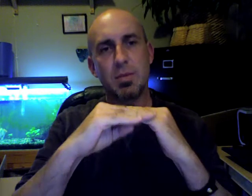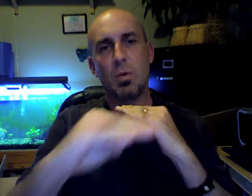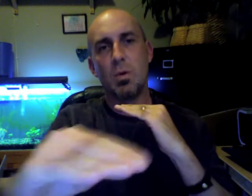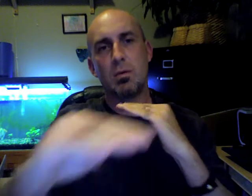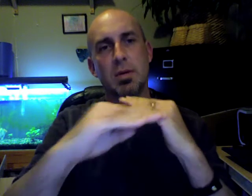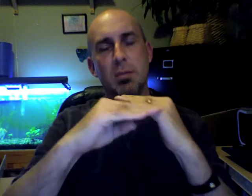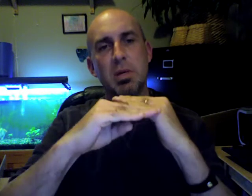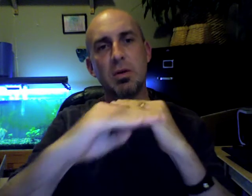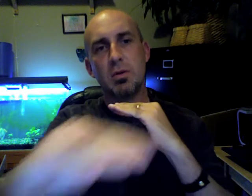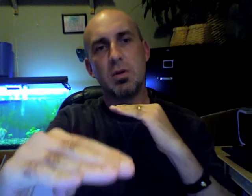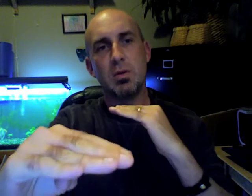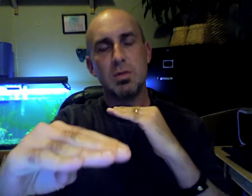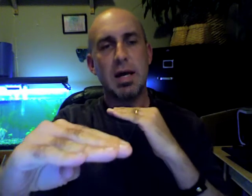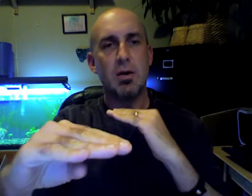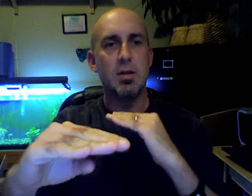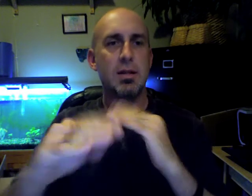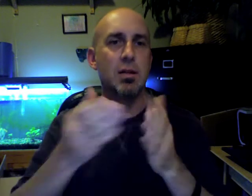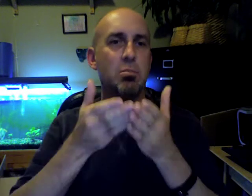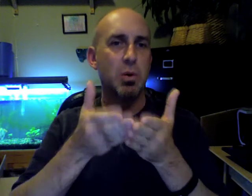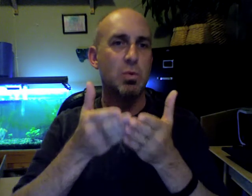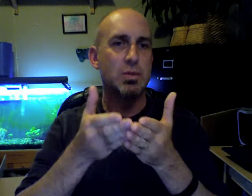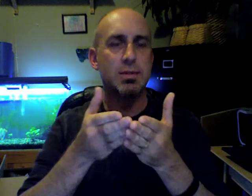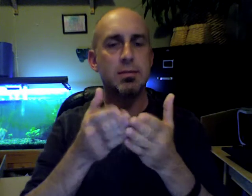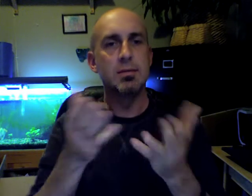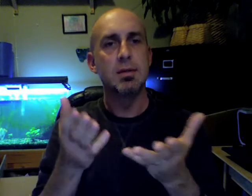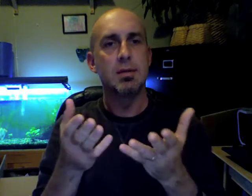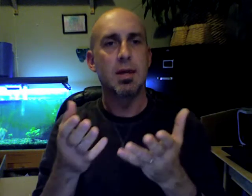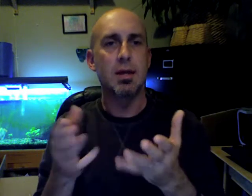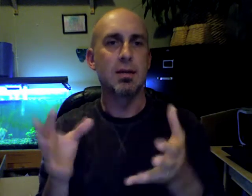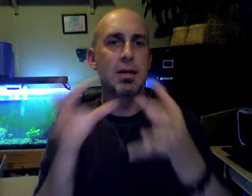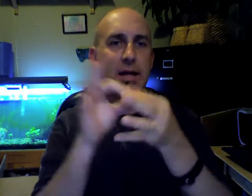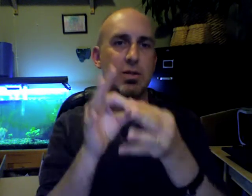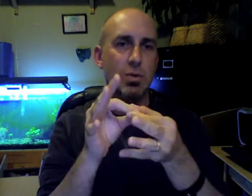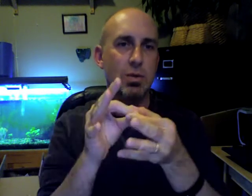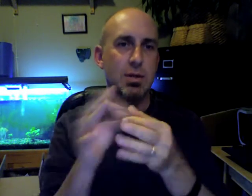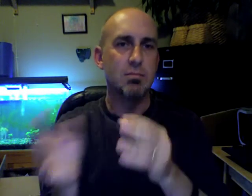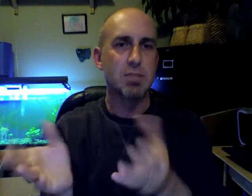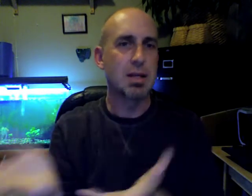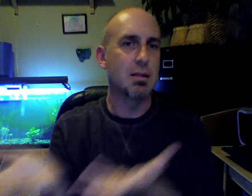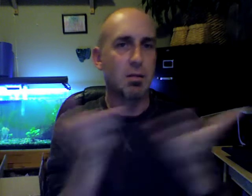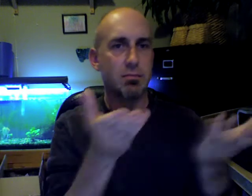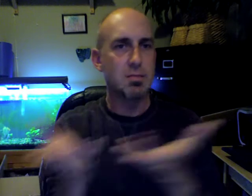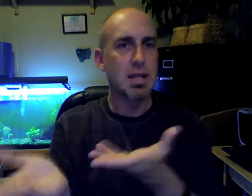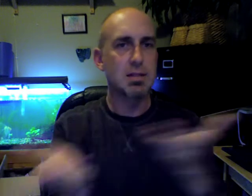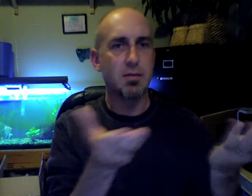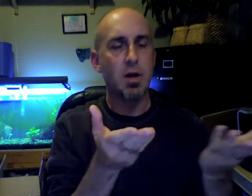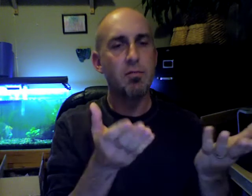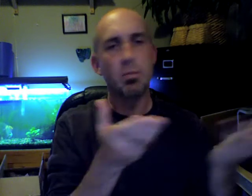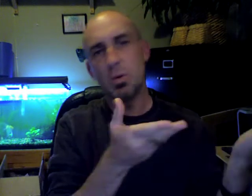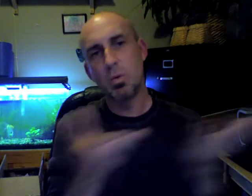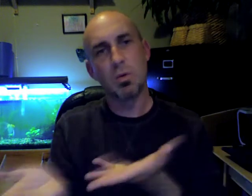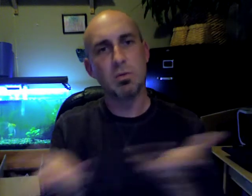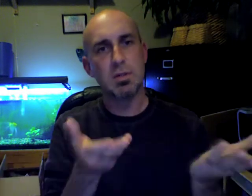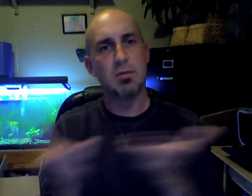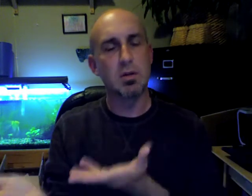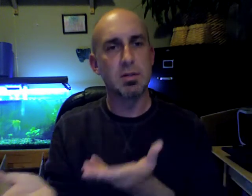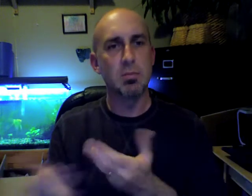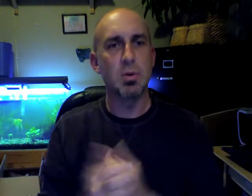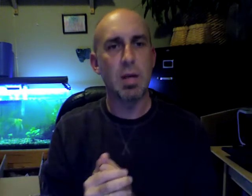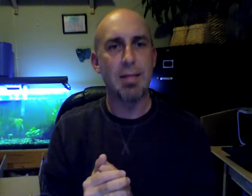or a pier that goes out, and boats can connect to it, and they can take stuff off the boat or load stuff onto the boat at the